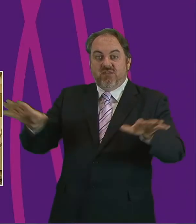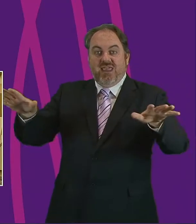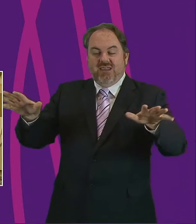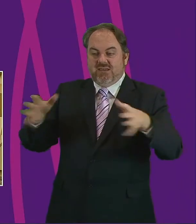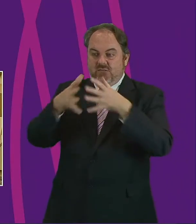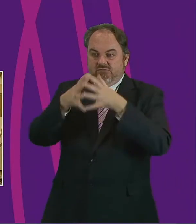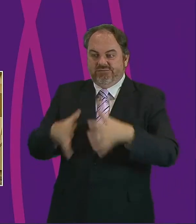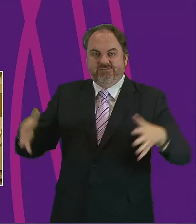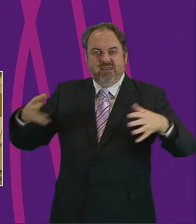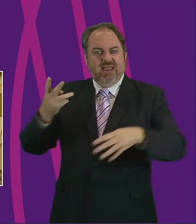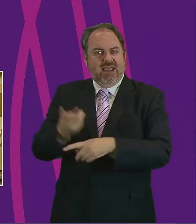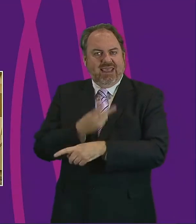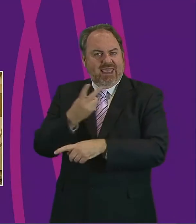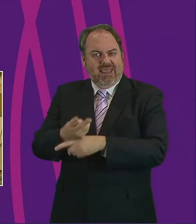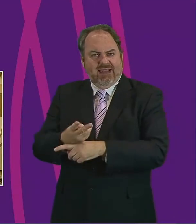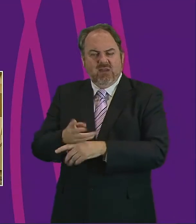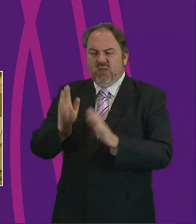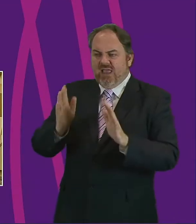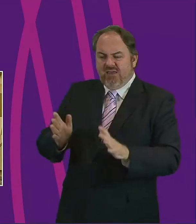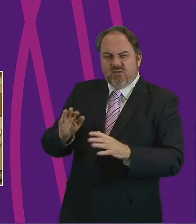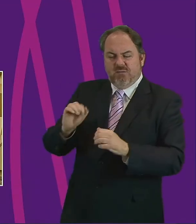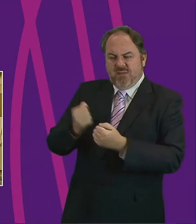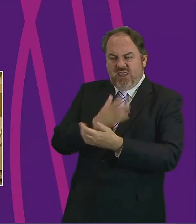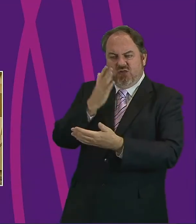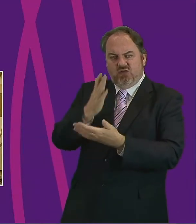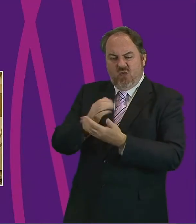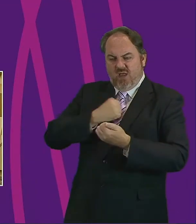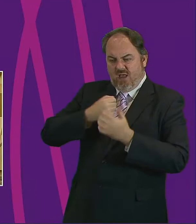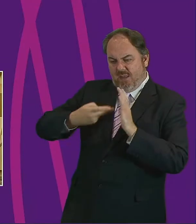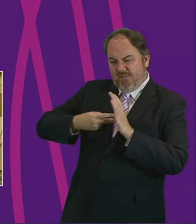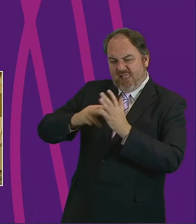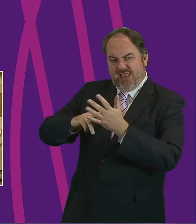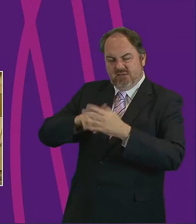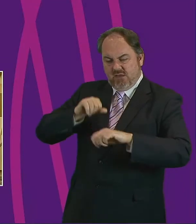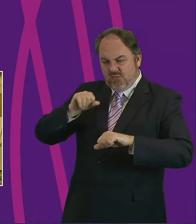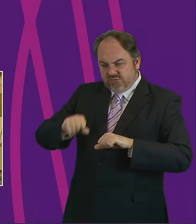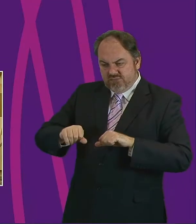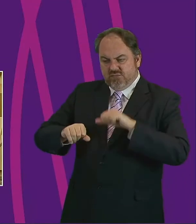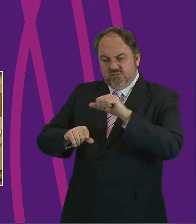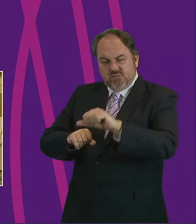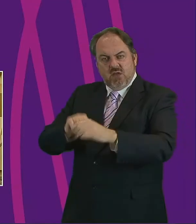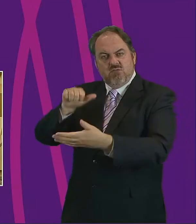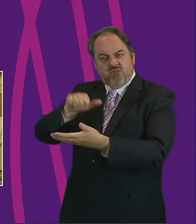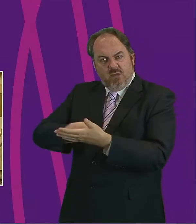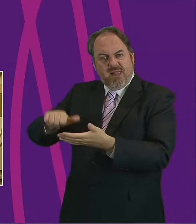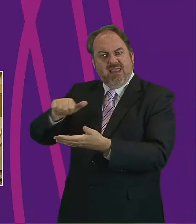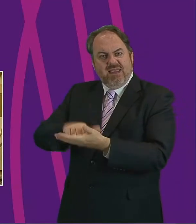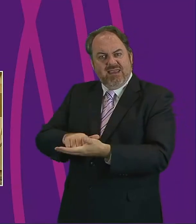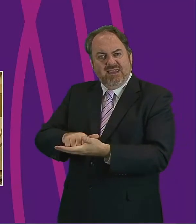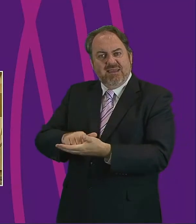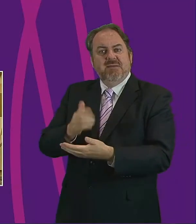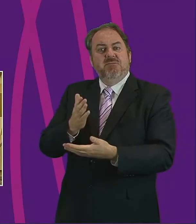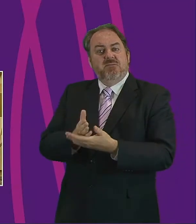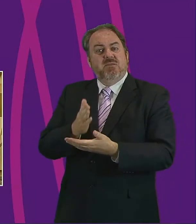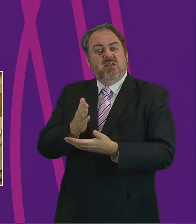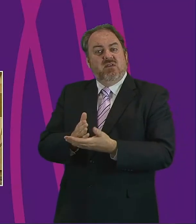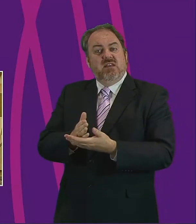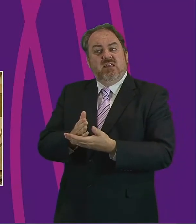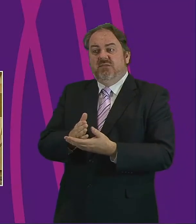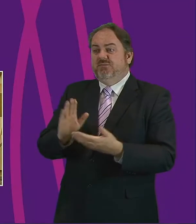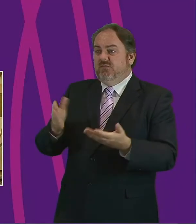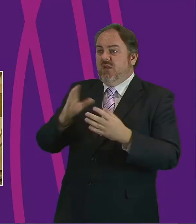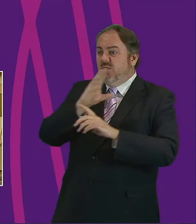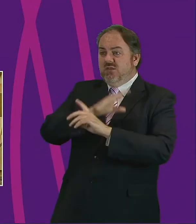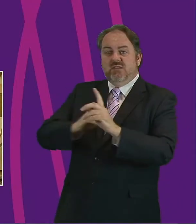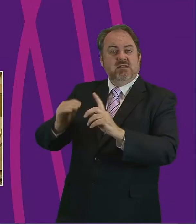we have to do it methodically as well and try to keep these pieces in line as far as possible. And that's what we will seek to do. I will not say to